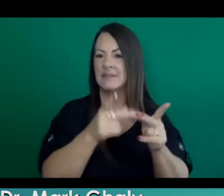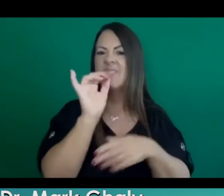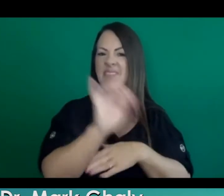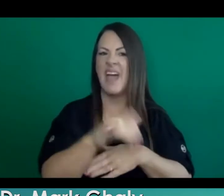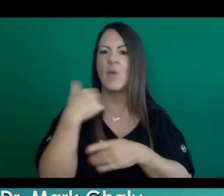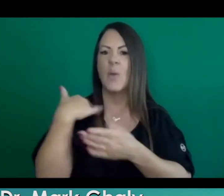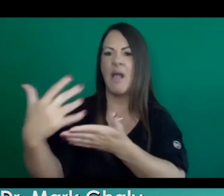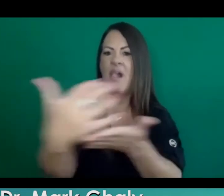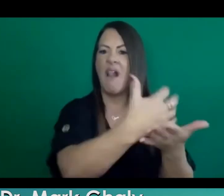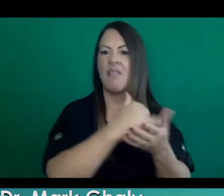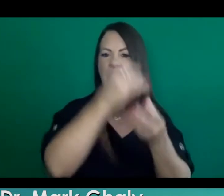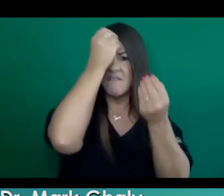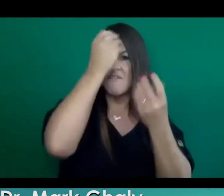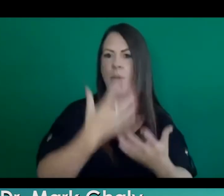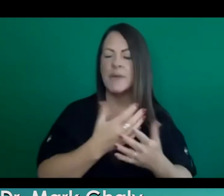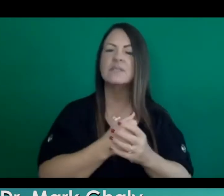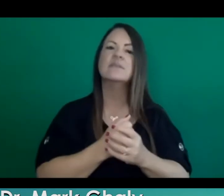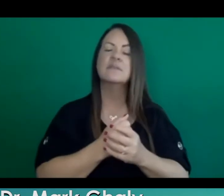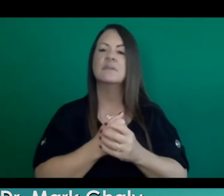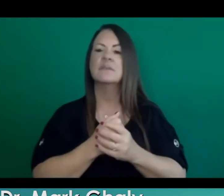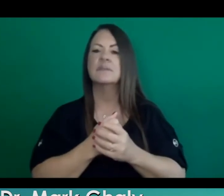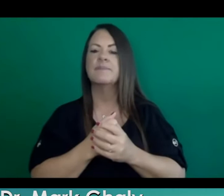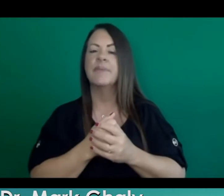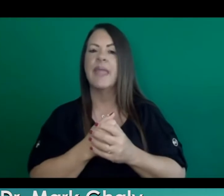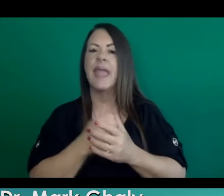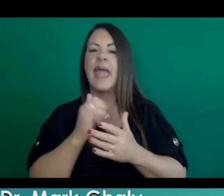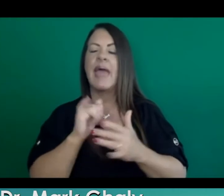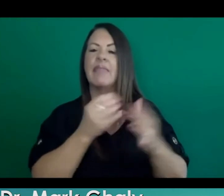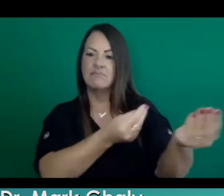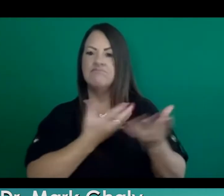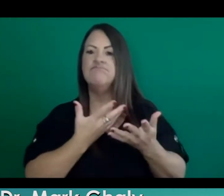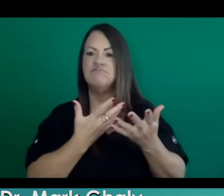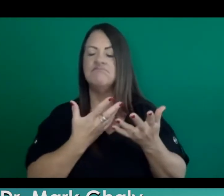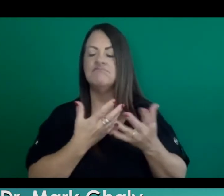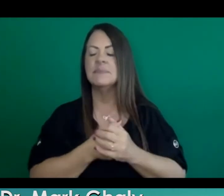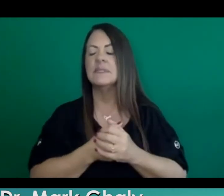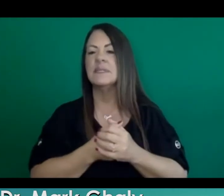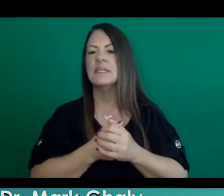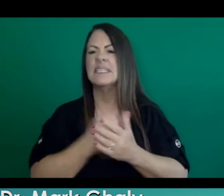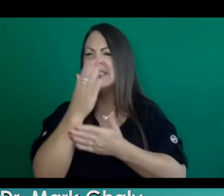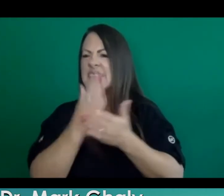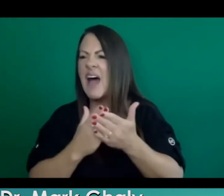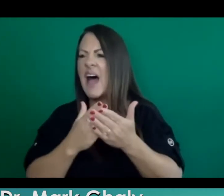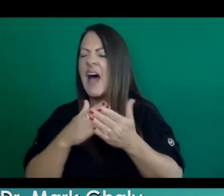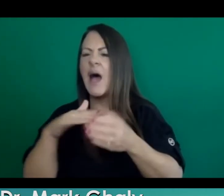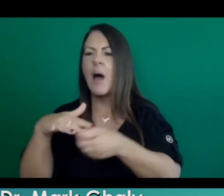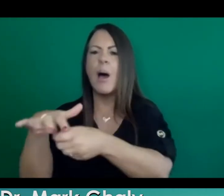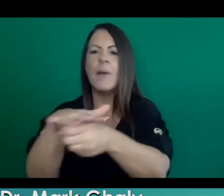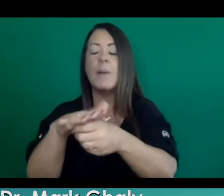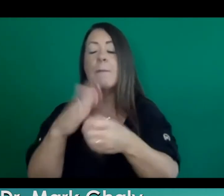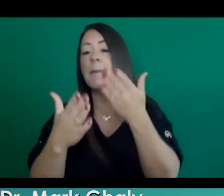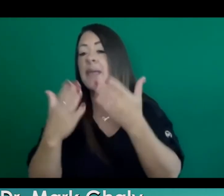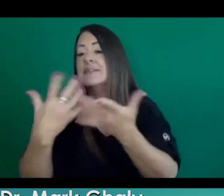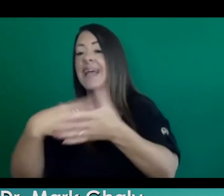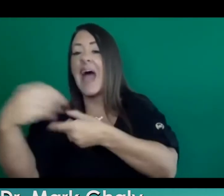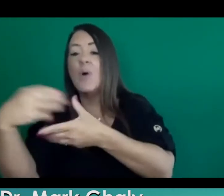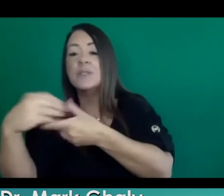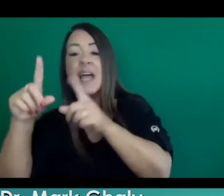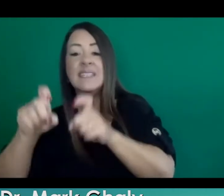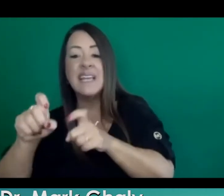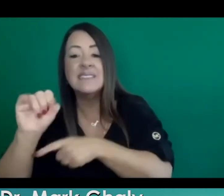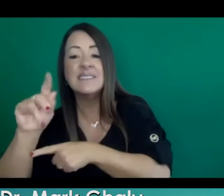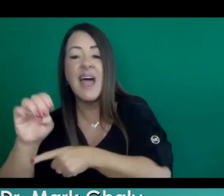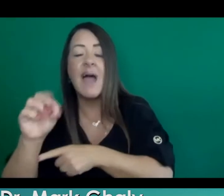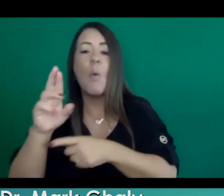counties to really help facilitate collection of COVID-19 sites. Those sometimes are outdoors, drive-ups. They can be done